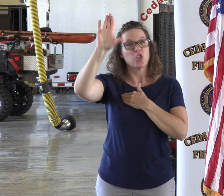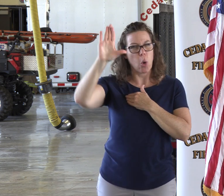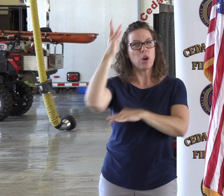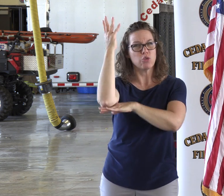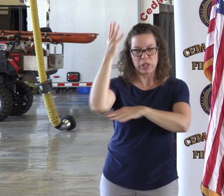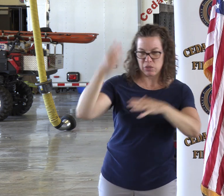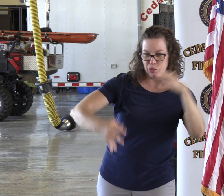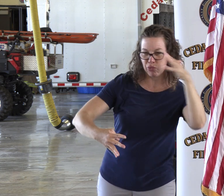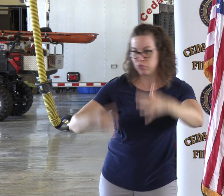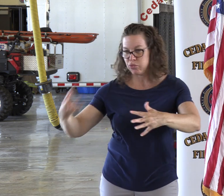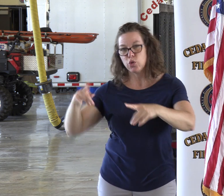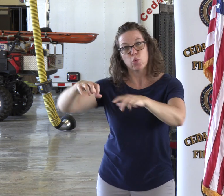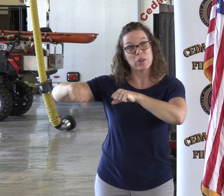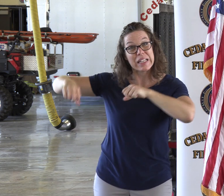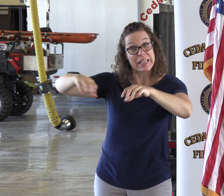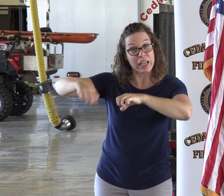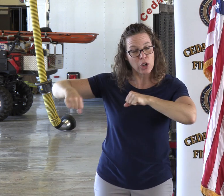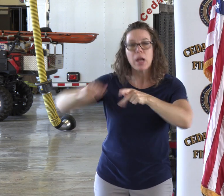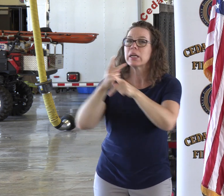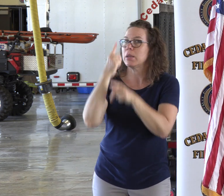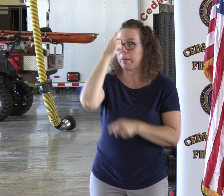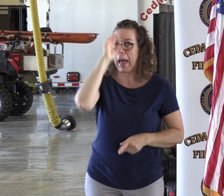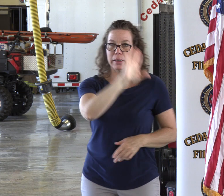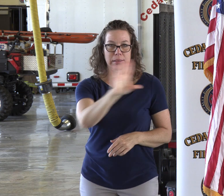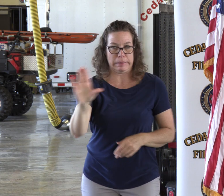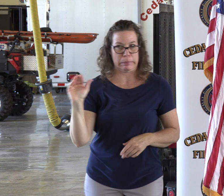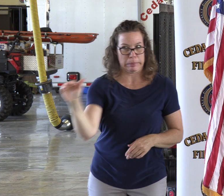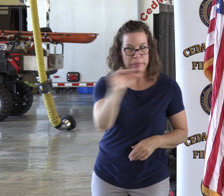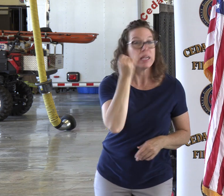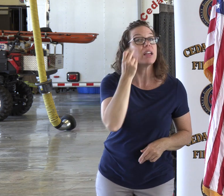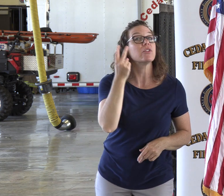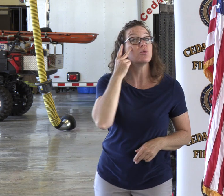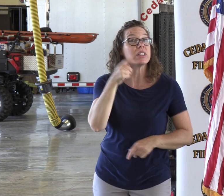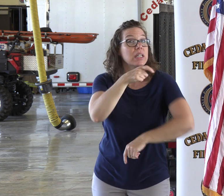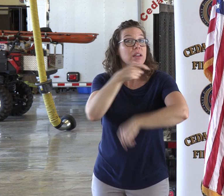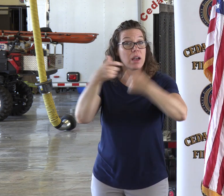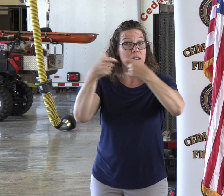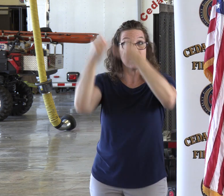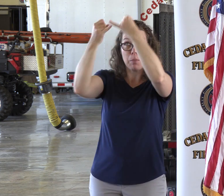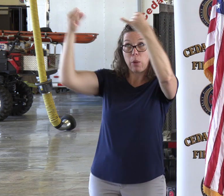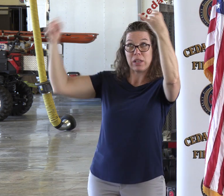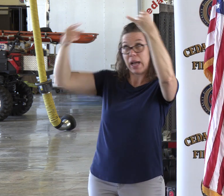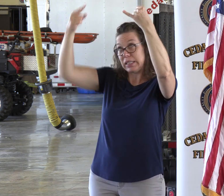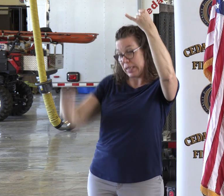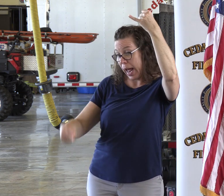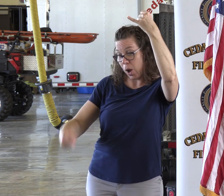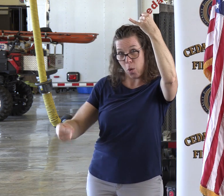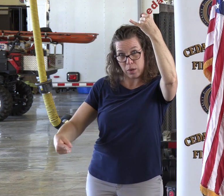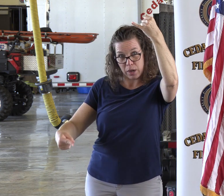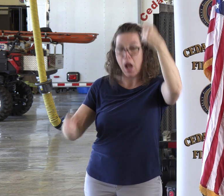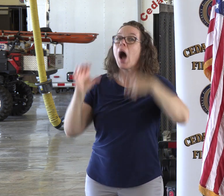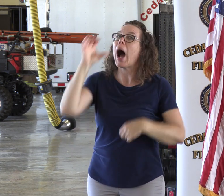trees from your yard, keep the following in mind. If you see downed power lines, assume they are live. Please call